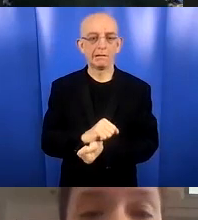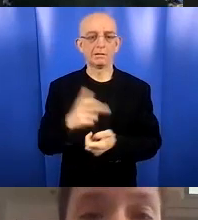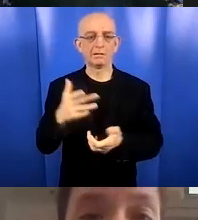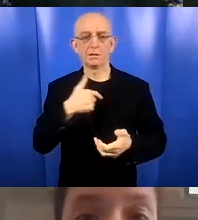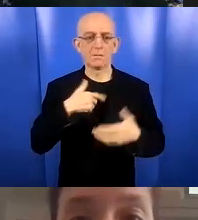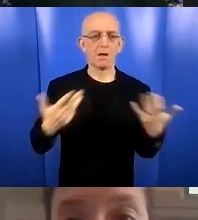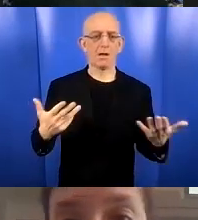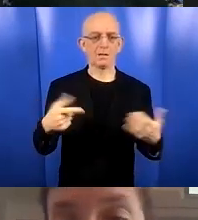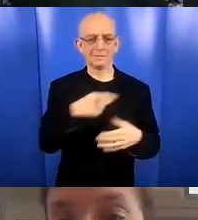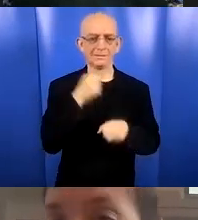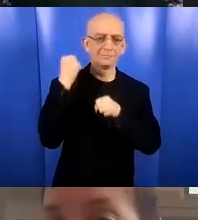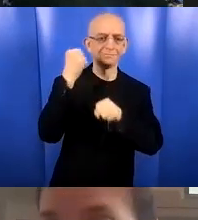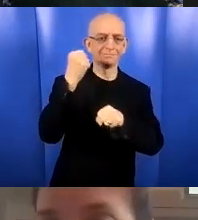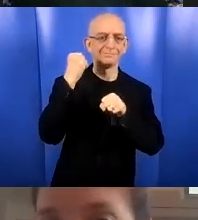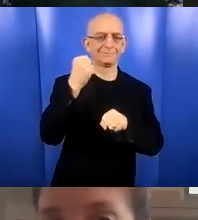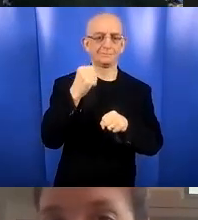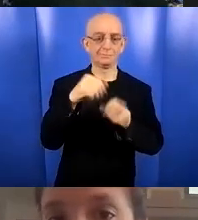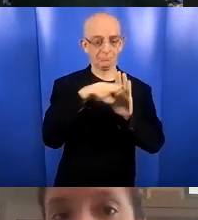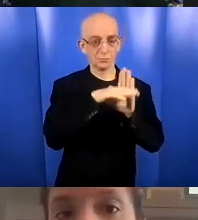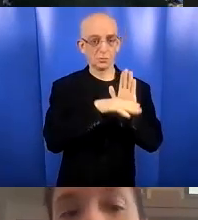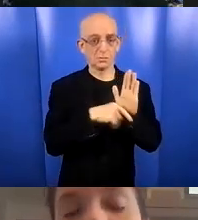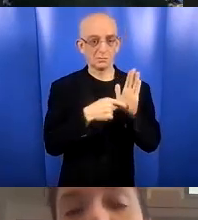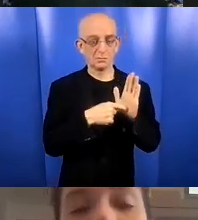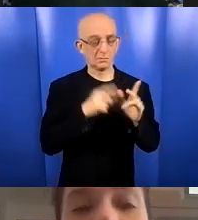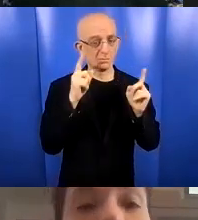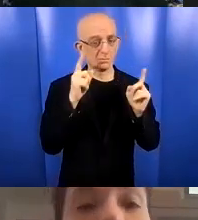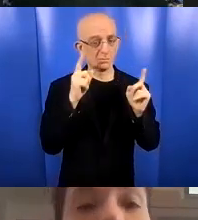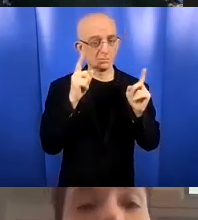We also know that this is actually an uneven crisis because